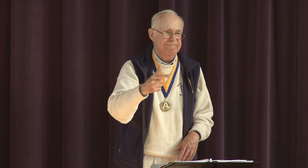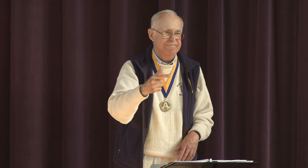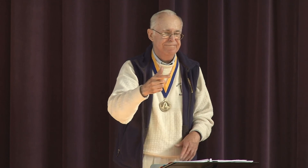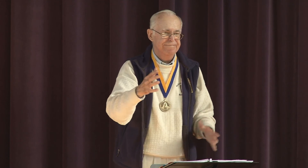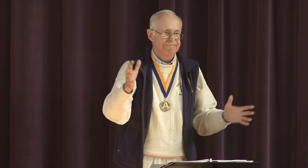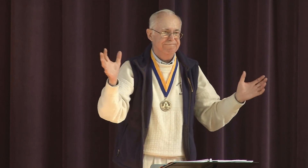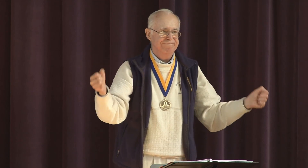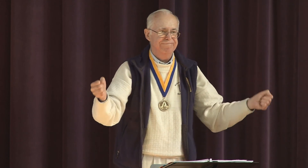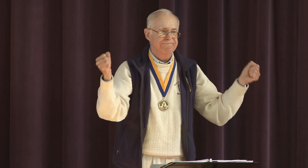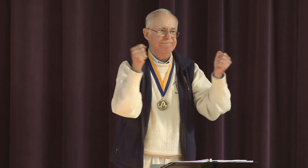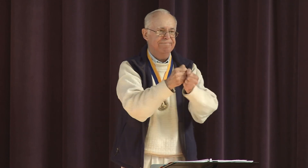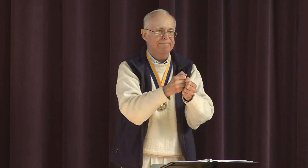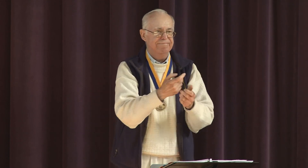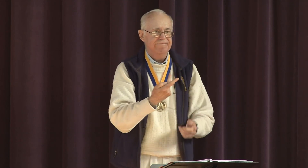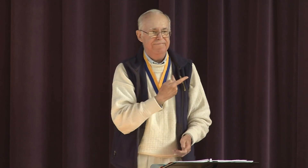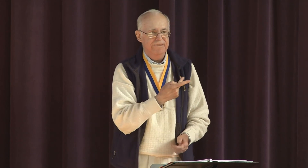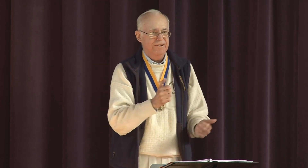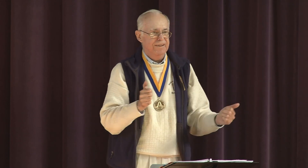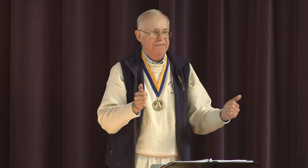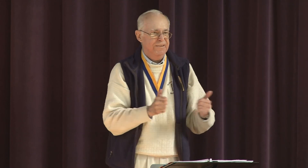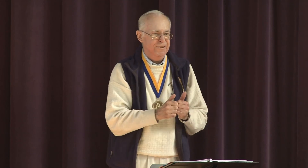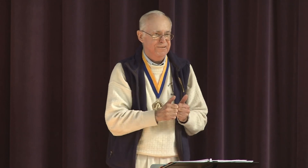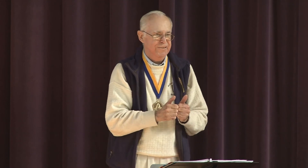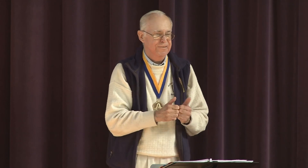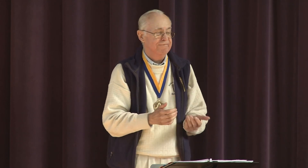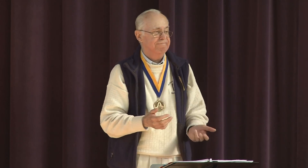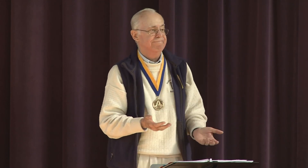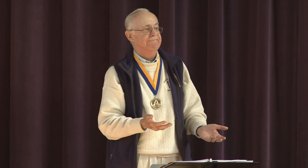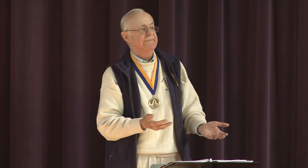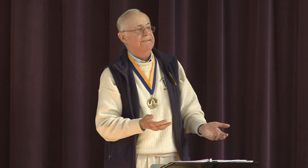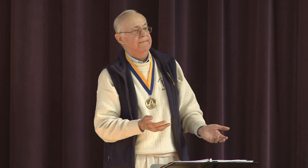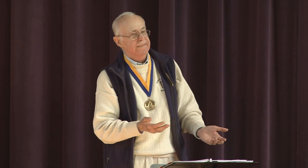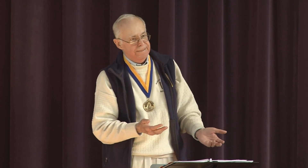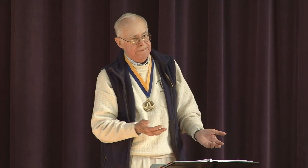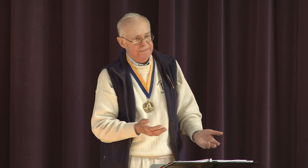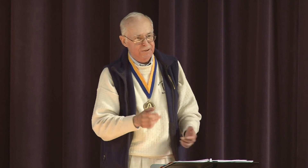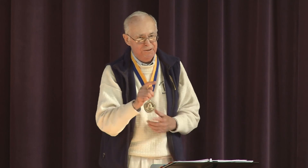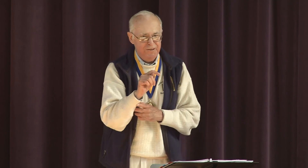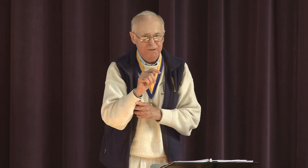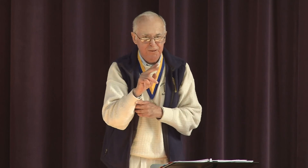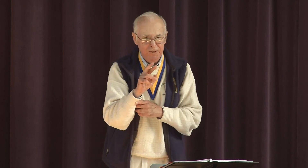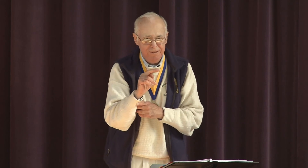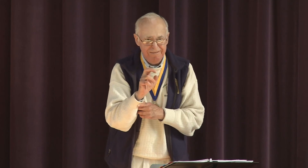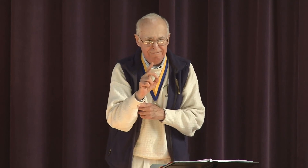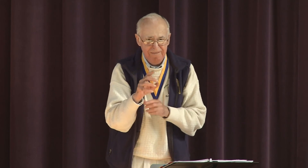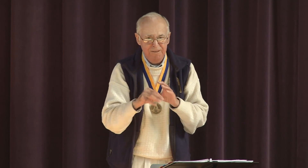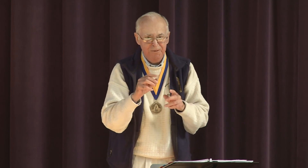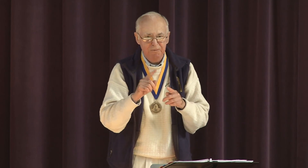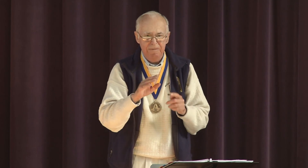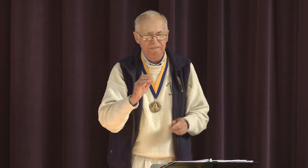allowed to be roommates together, and we were at the mercy of poor Dean Walter Krug, the Dean of Men at that